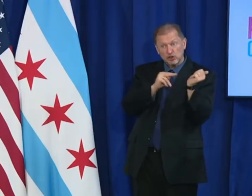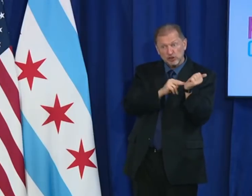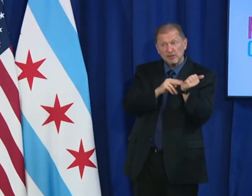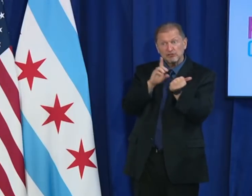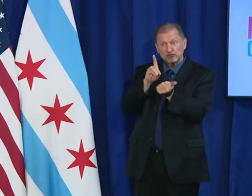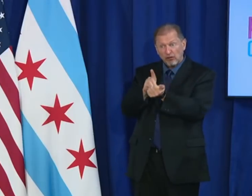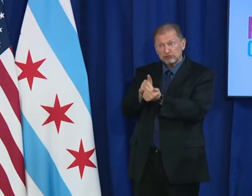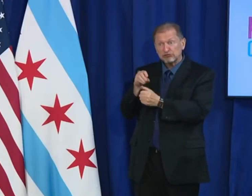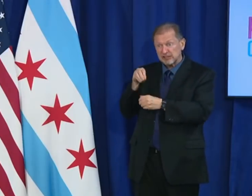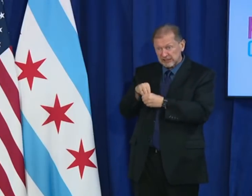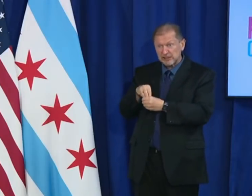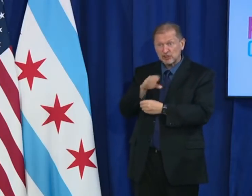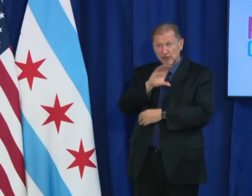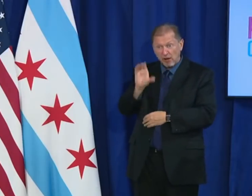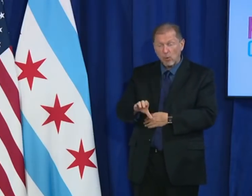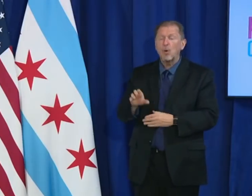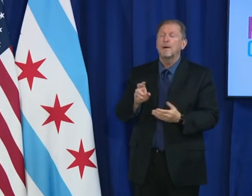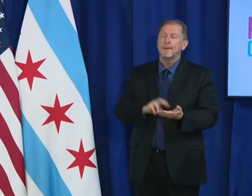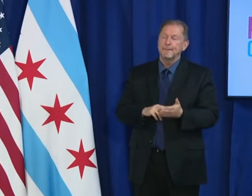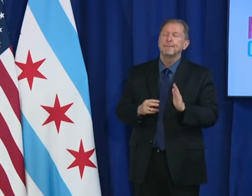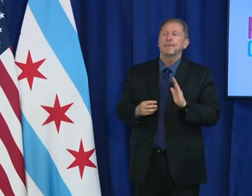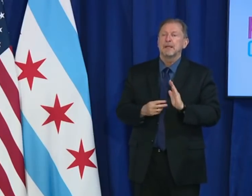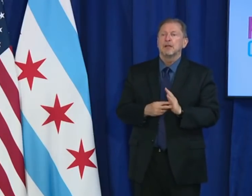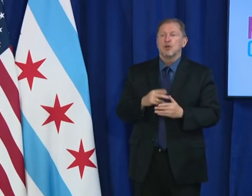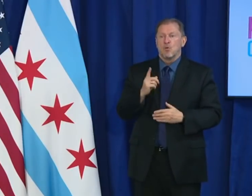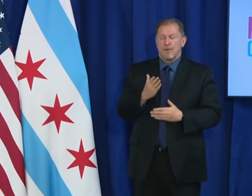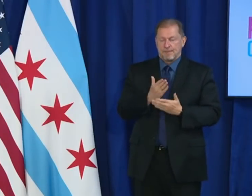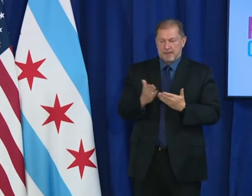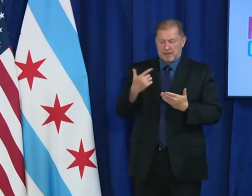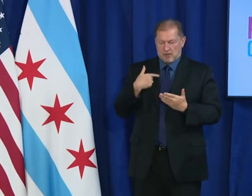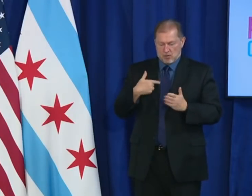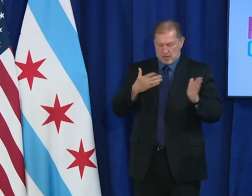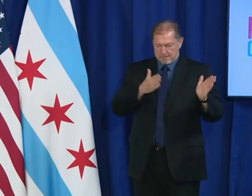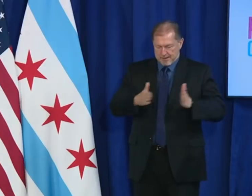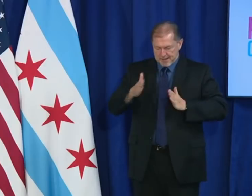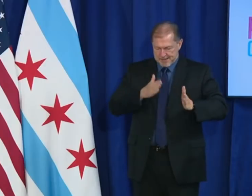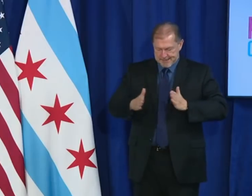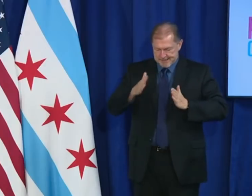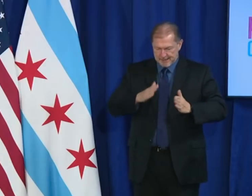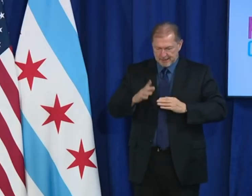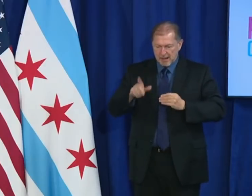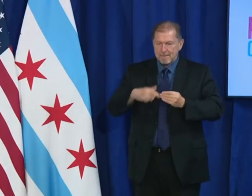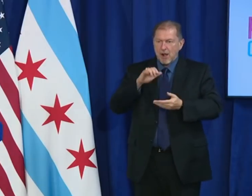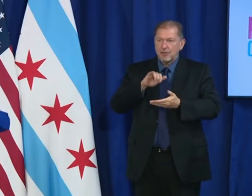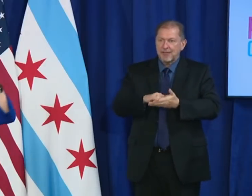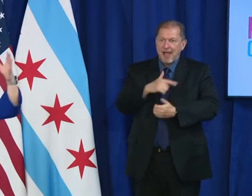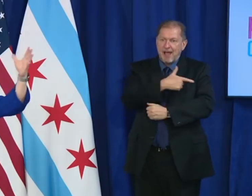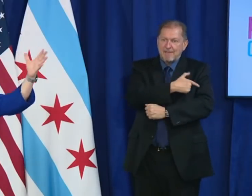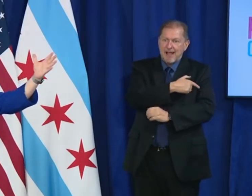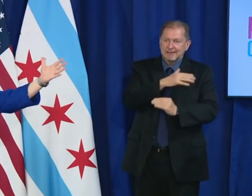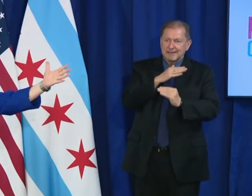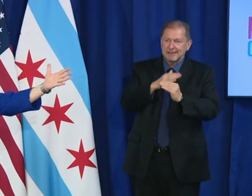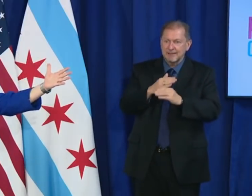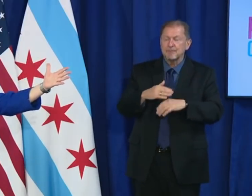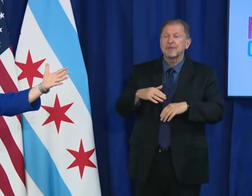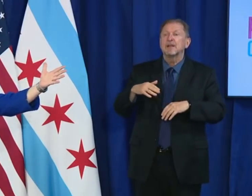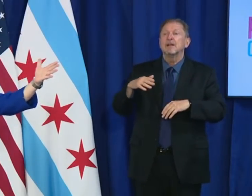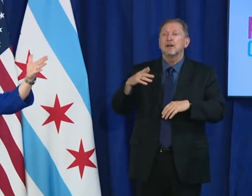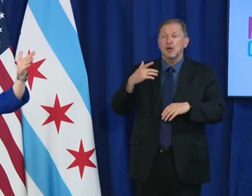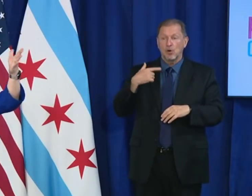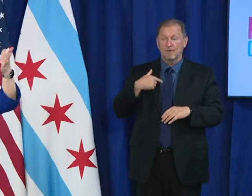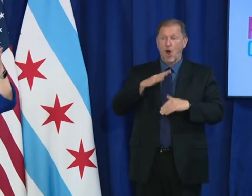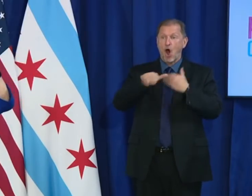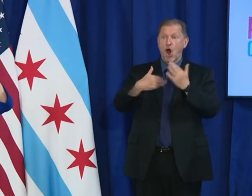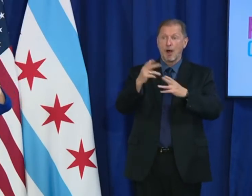getting specific. I think one of the most challenging things when it comes to really vaccine administration is taking this down from the very